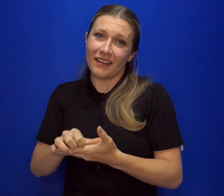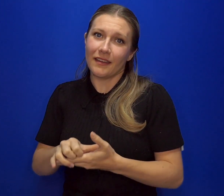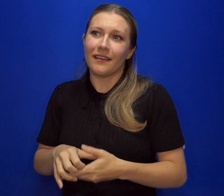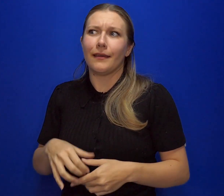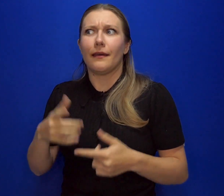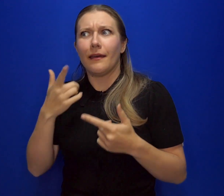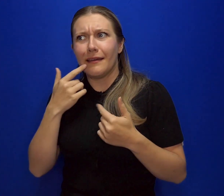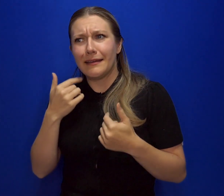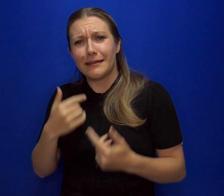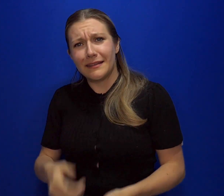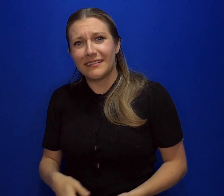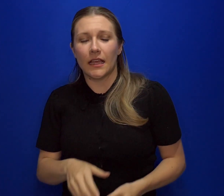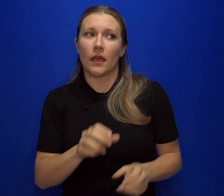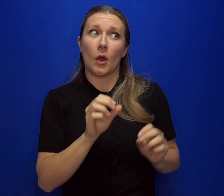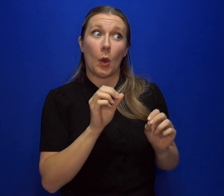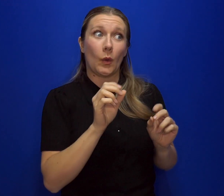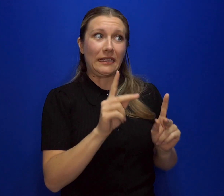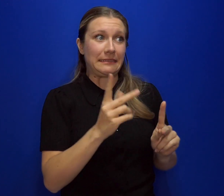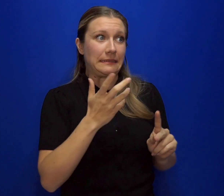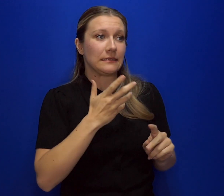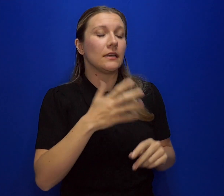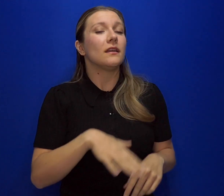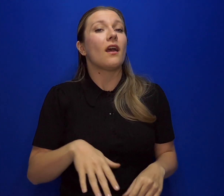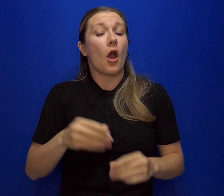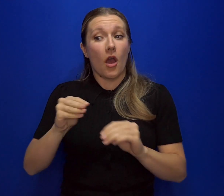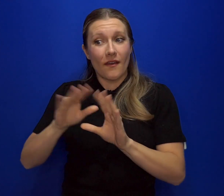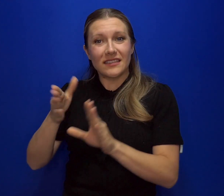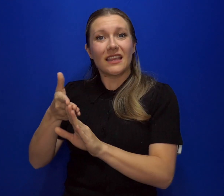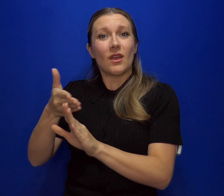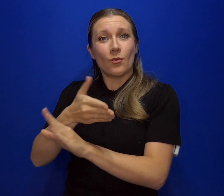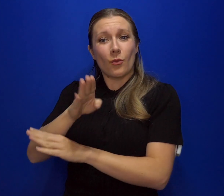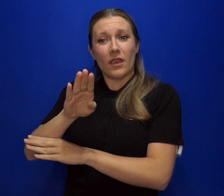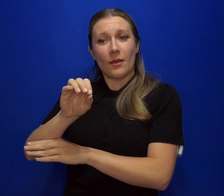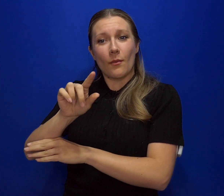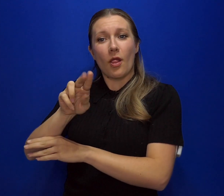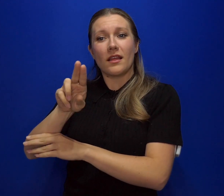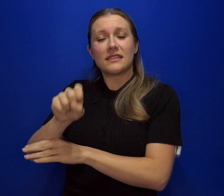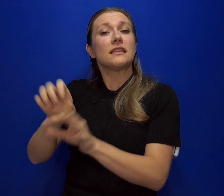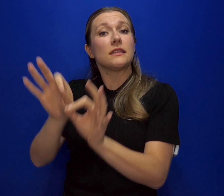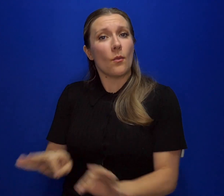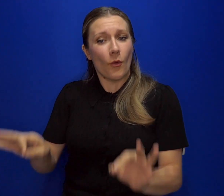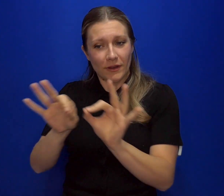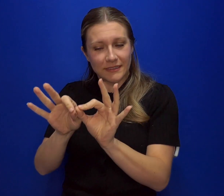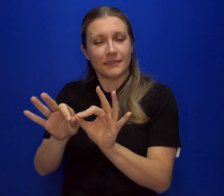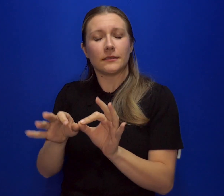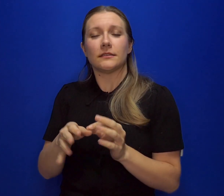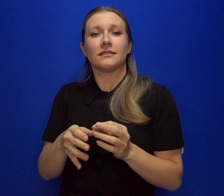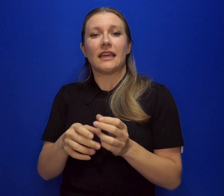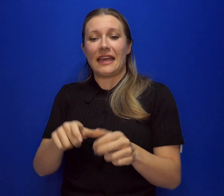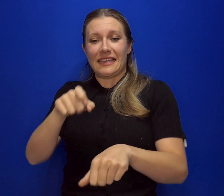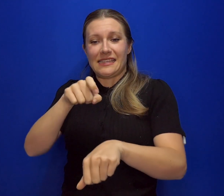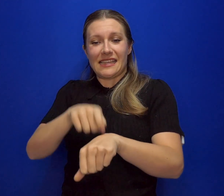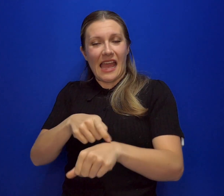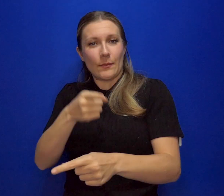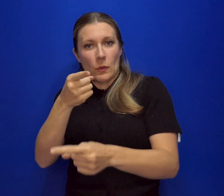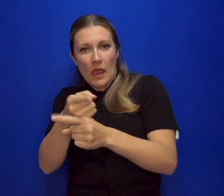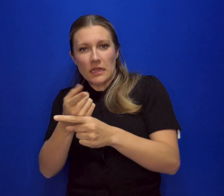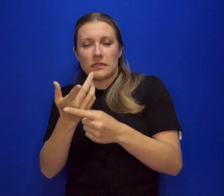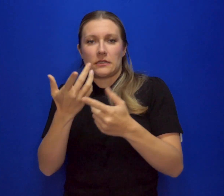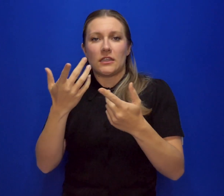So obviously, obviously pre-bolusing is very important, right? And to get your insulin timed well, and you'll hear that in